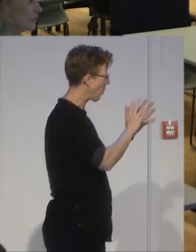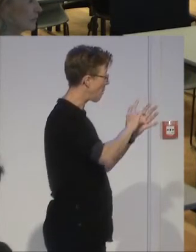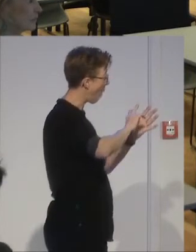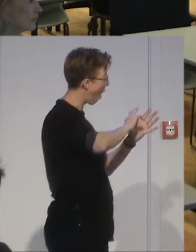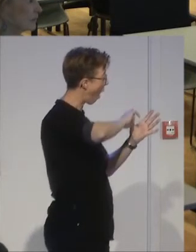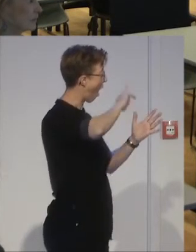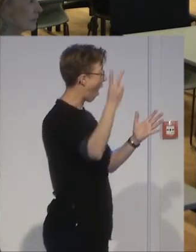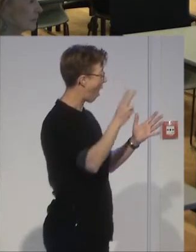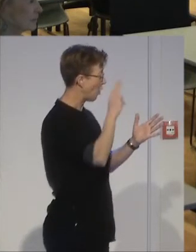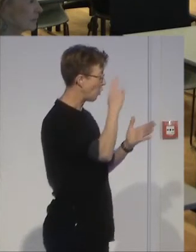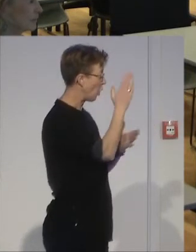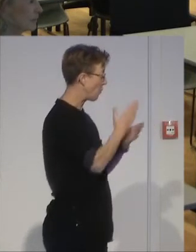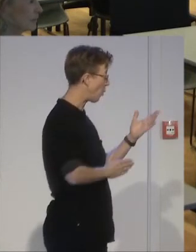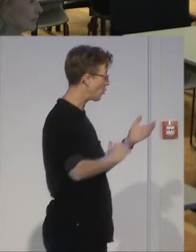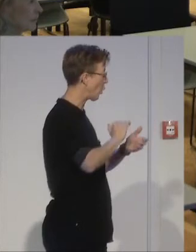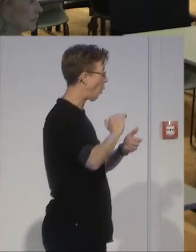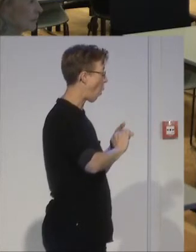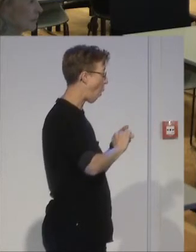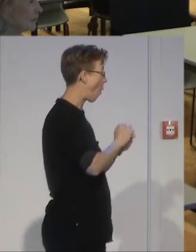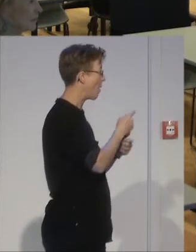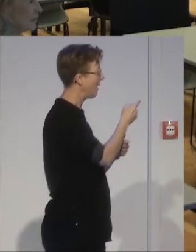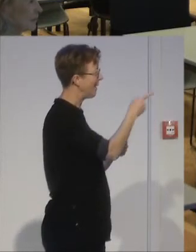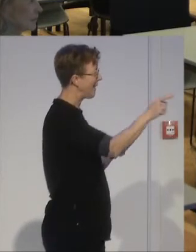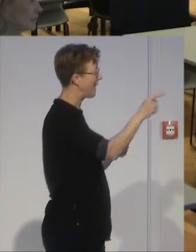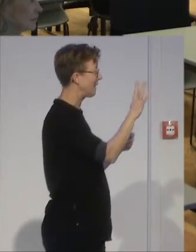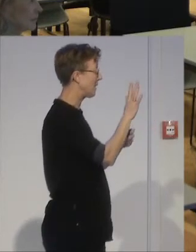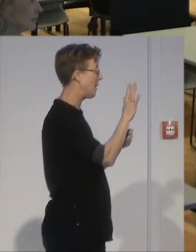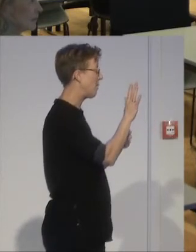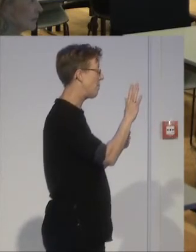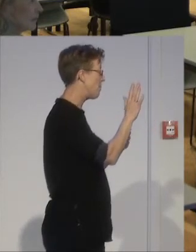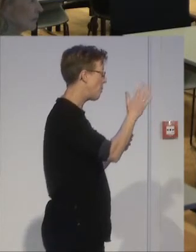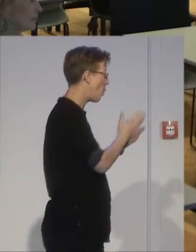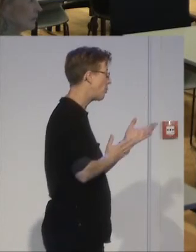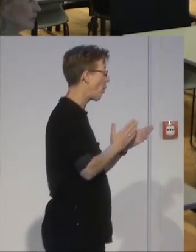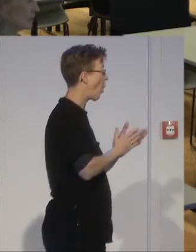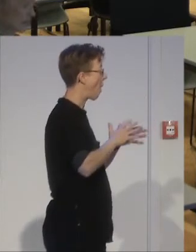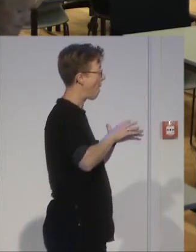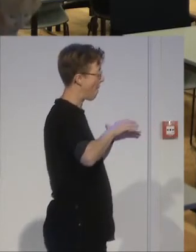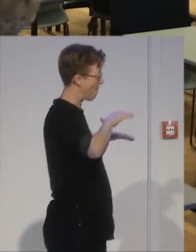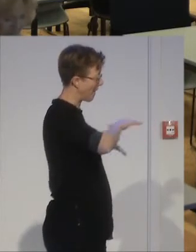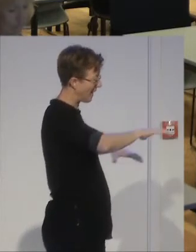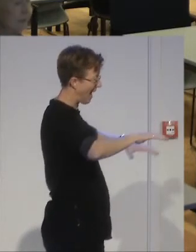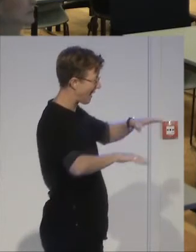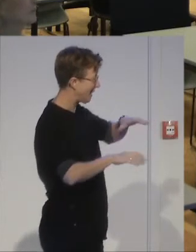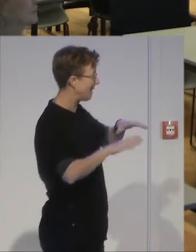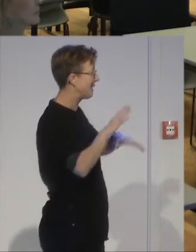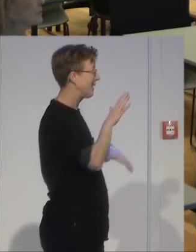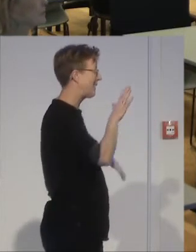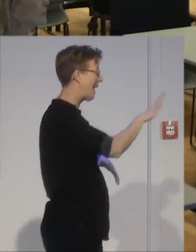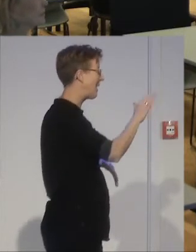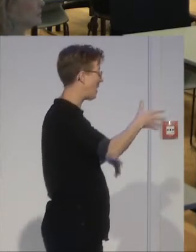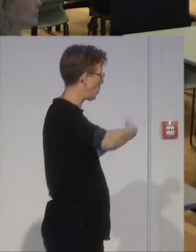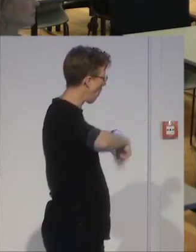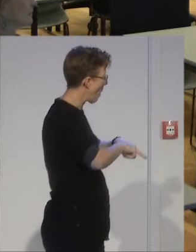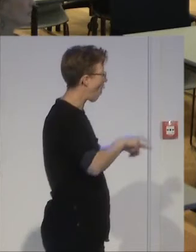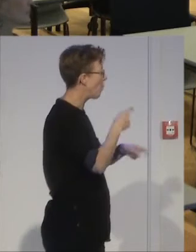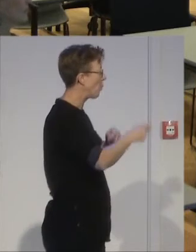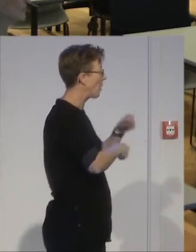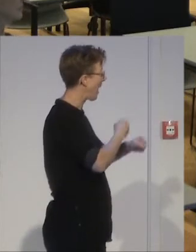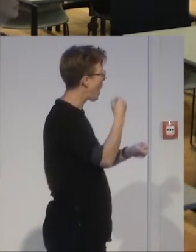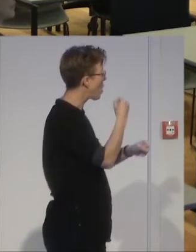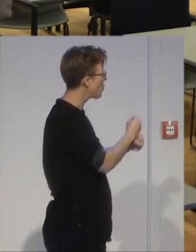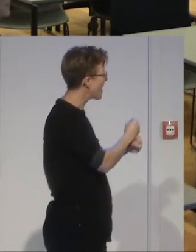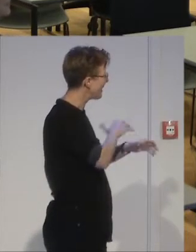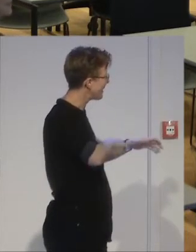look at their way of positioning themselves in the room or using real space blends? Do you see more